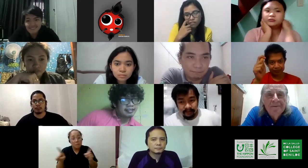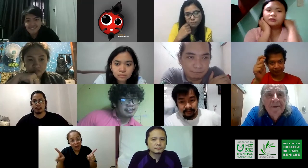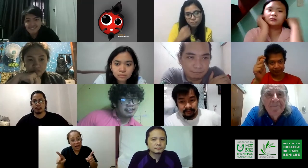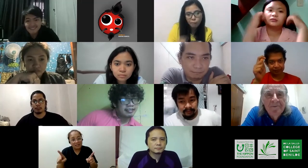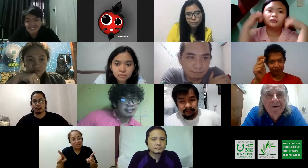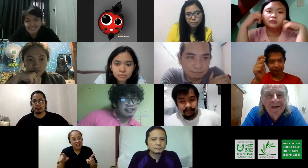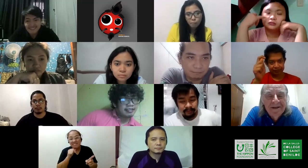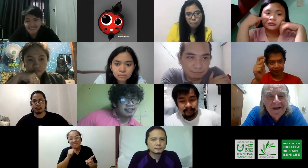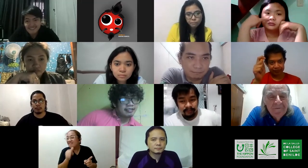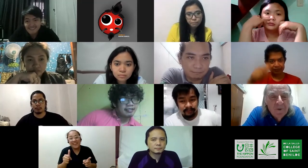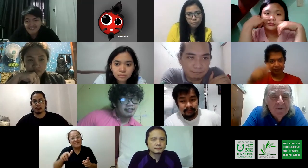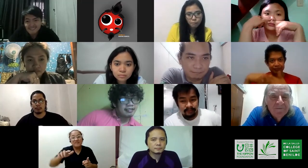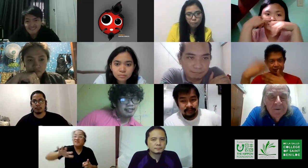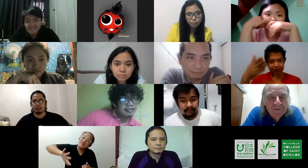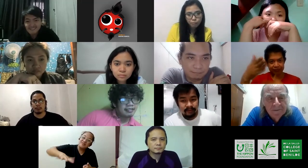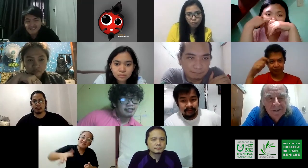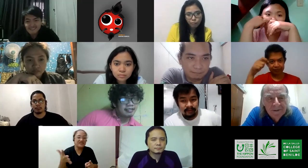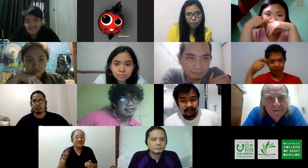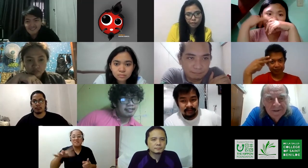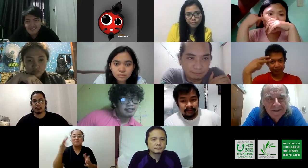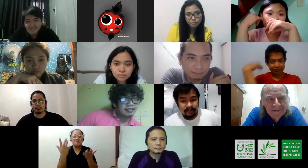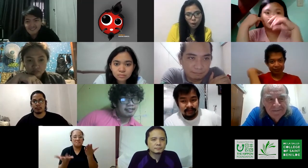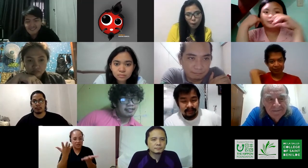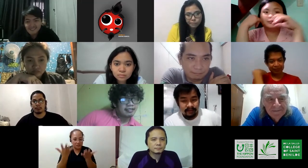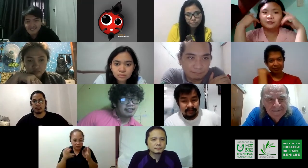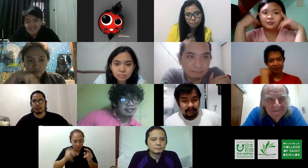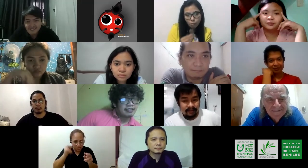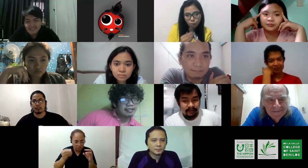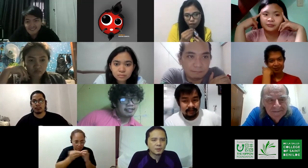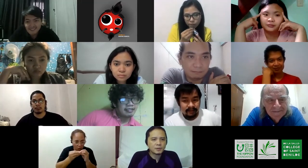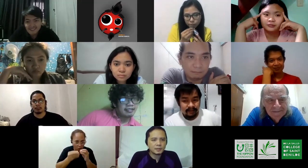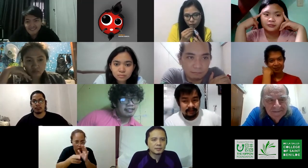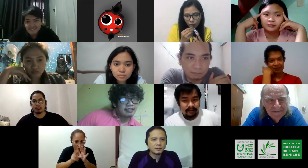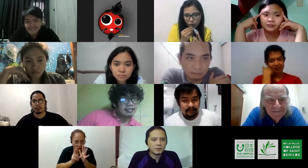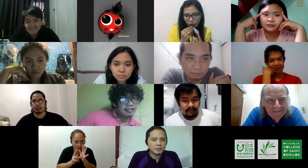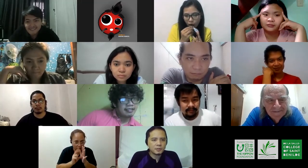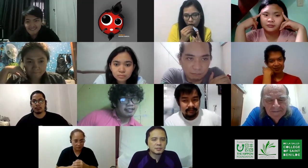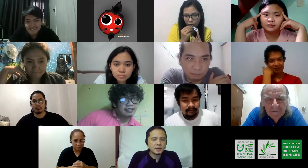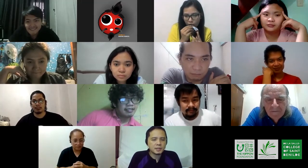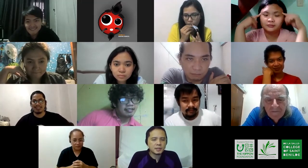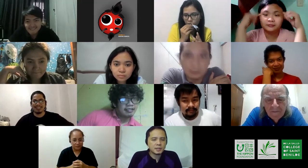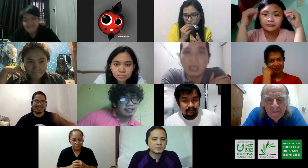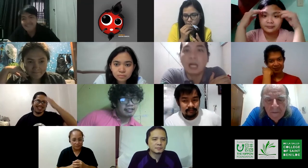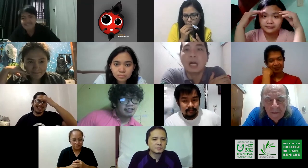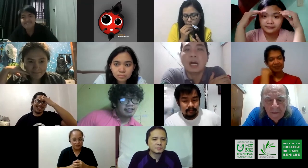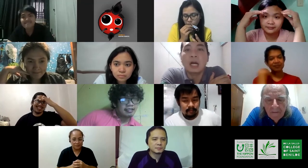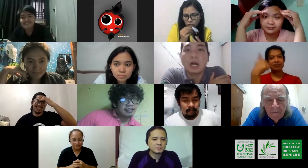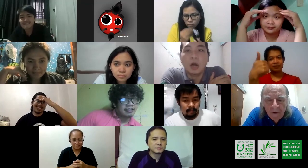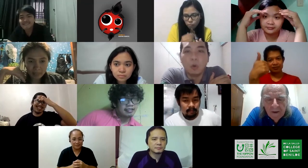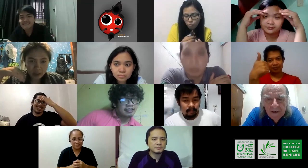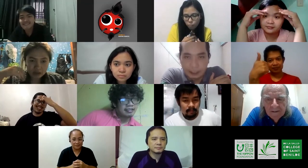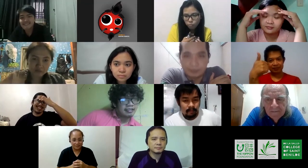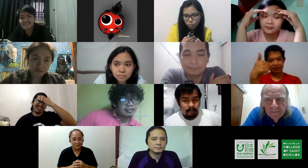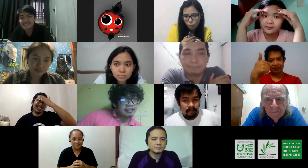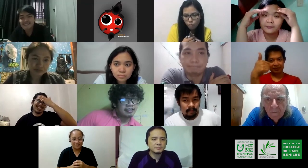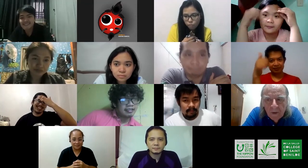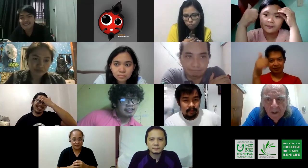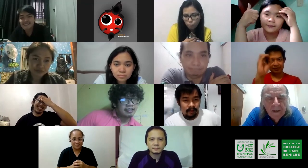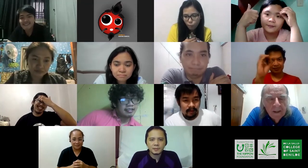maybe we need to have more review. So we'll see. Okay. Thursday, right, sir? Racing. Okay.